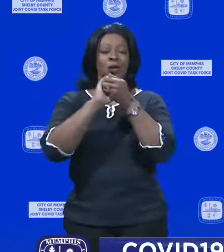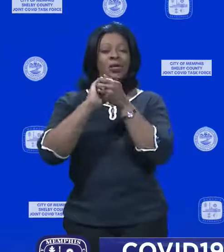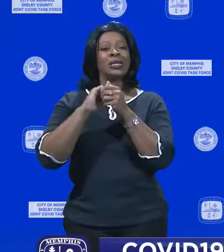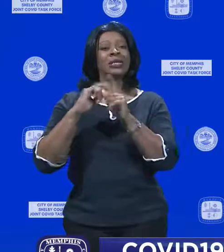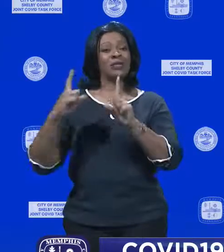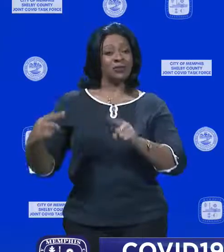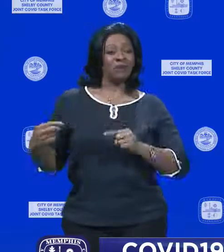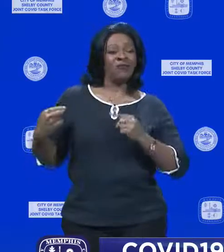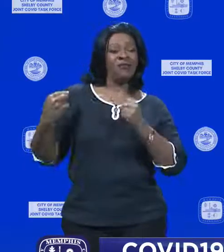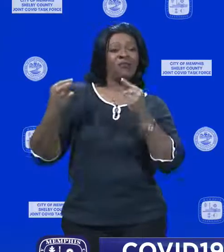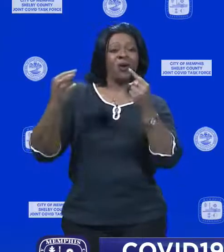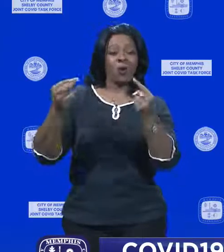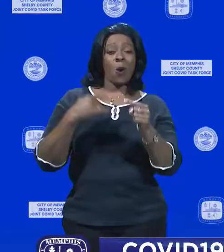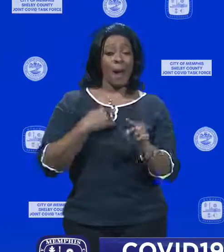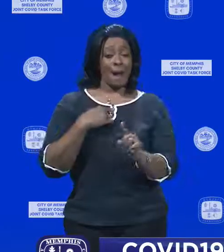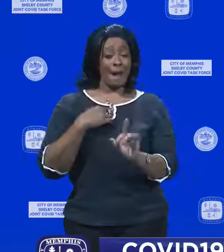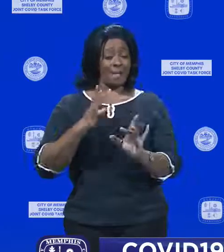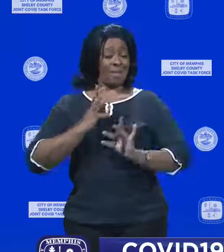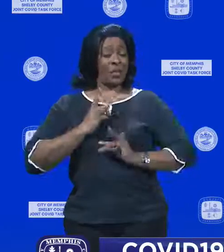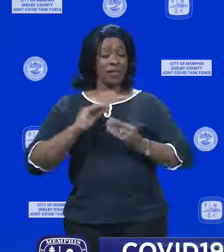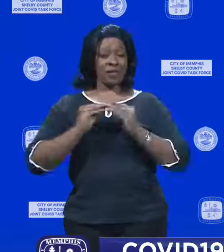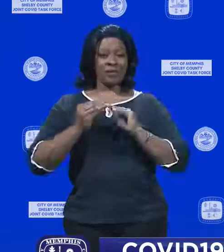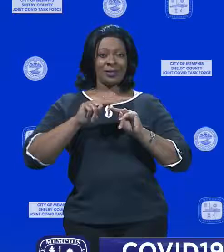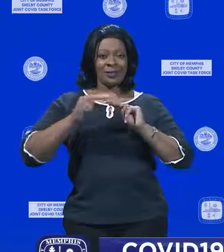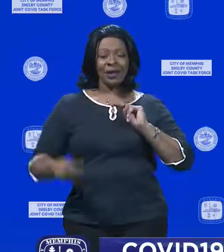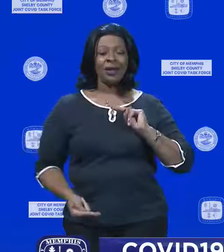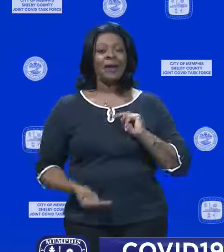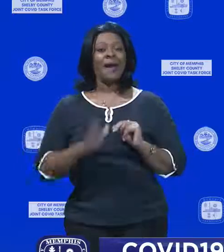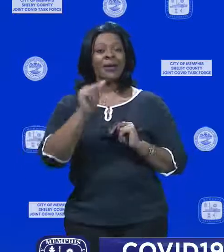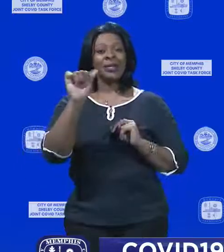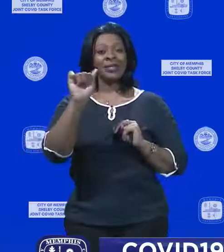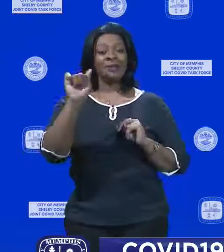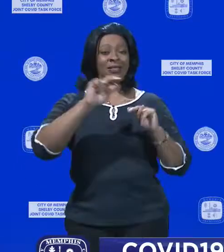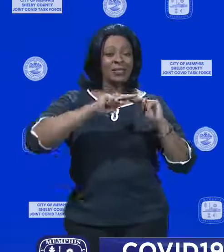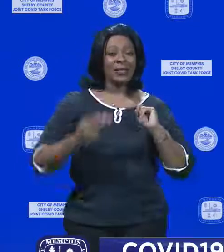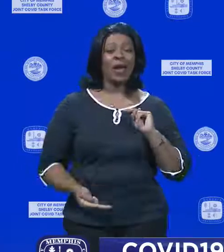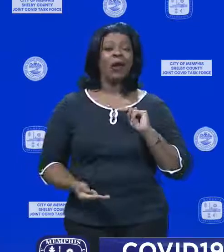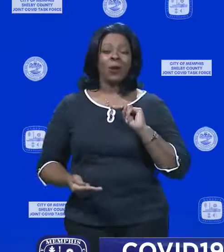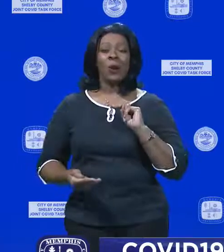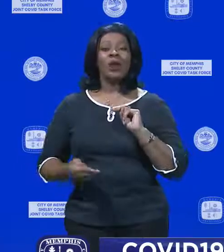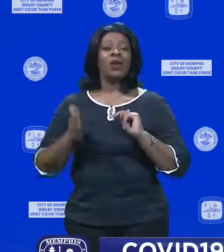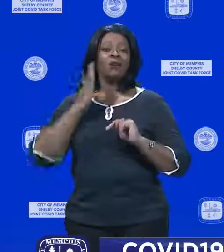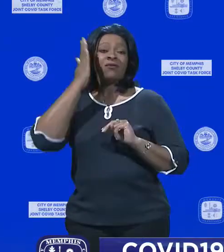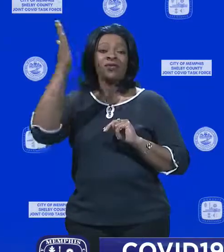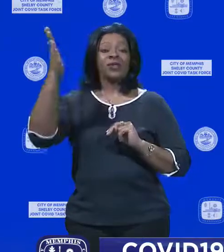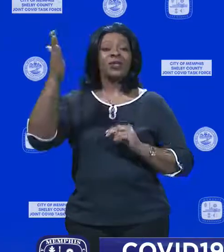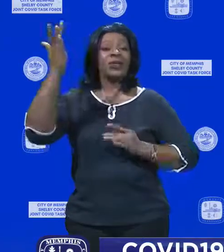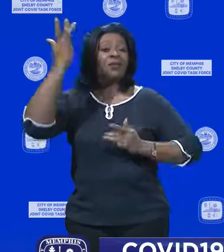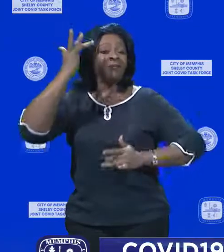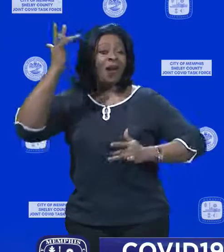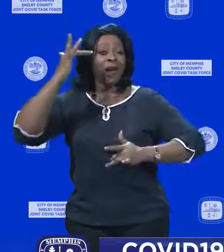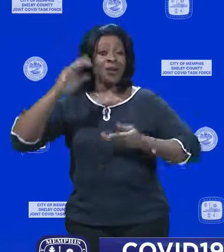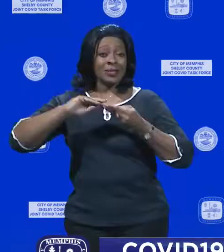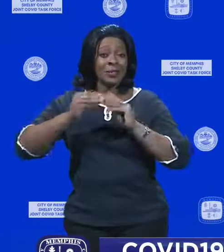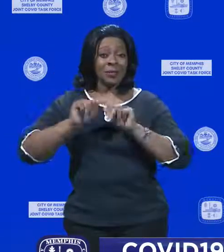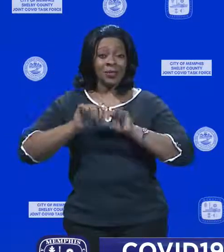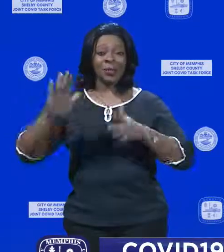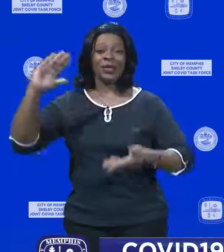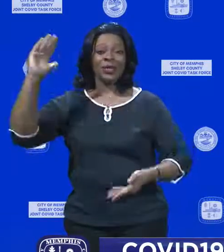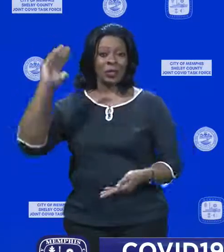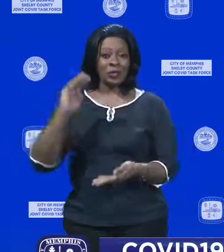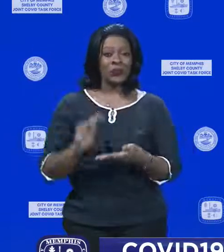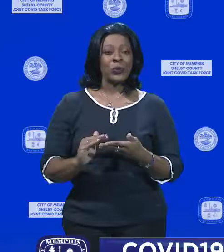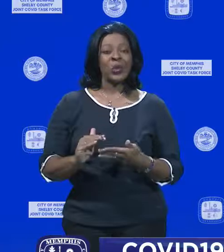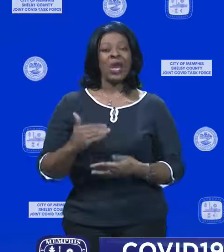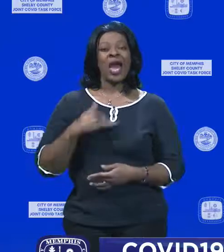this point where our positivity rate is down, our case averages are down, the future epidemic is shrinking, and we have the fewest